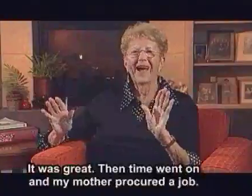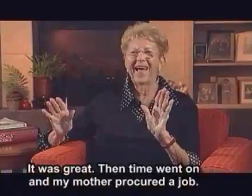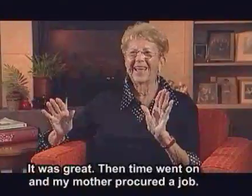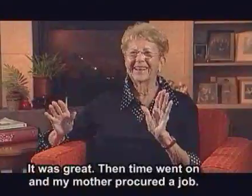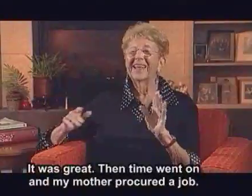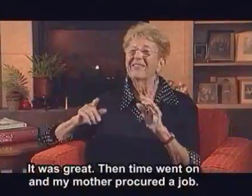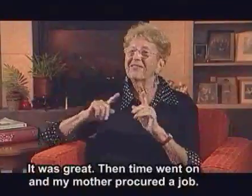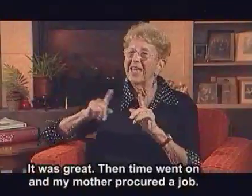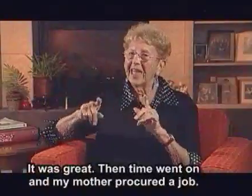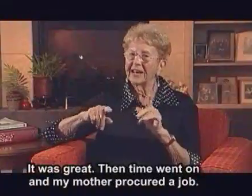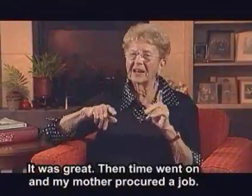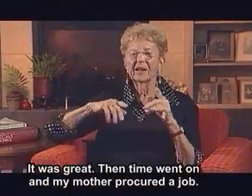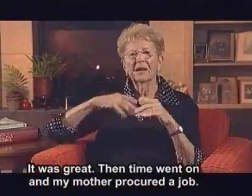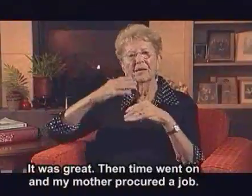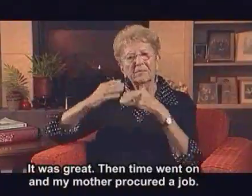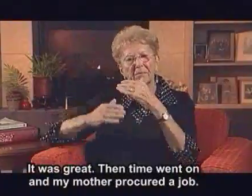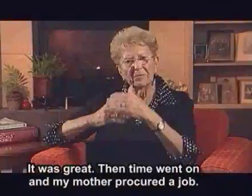It was great.